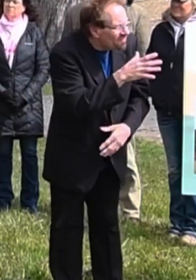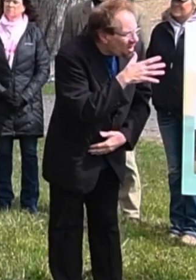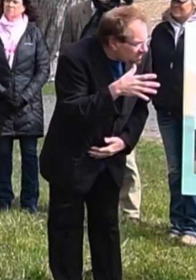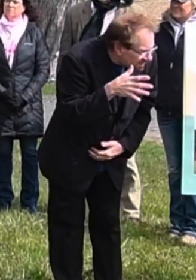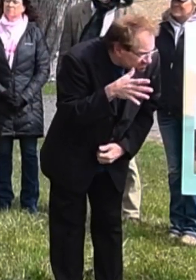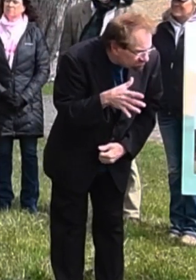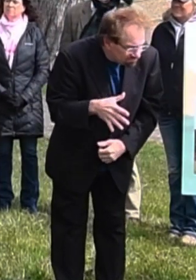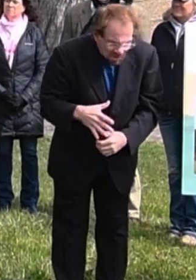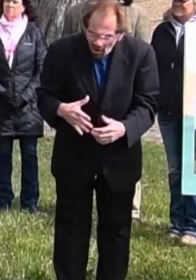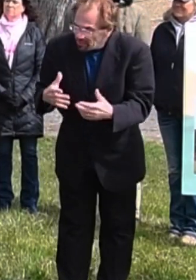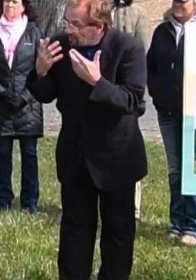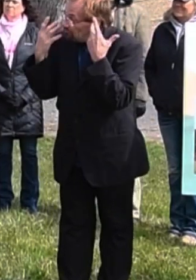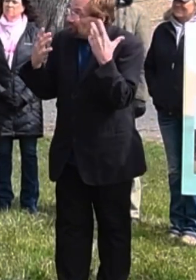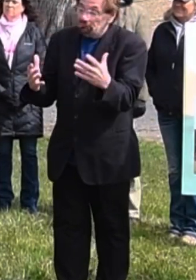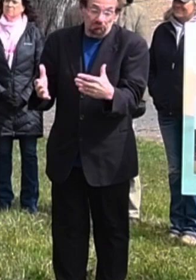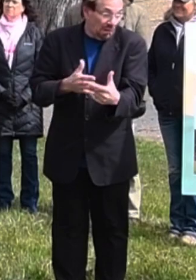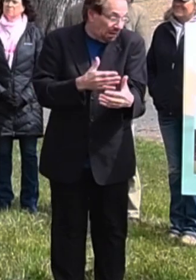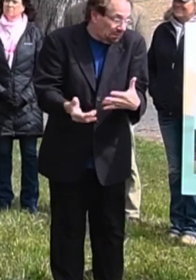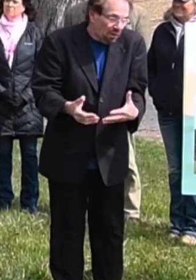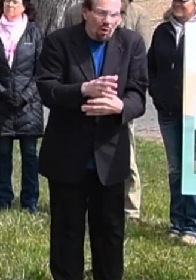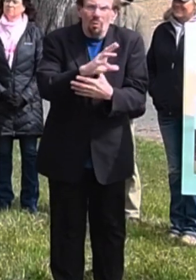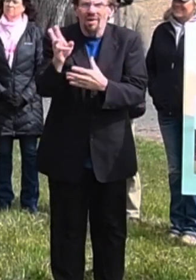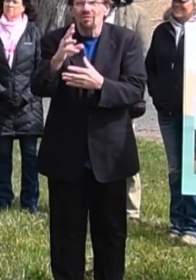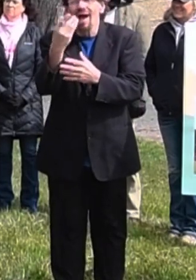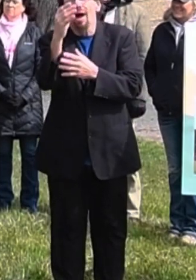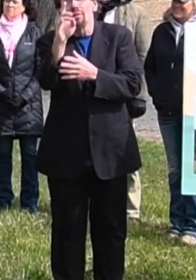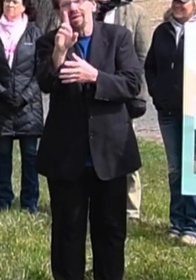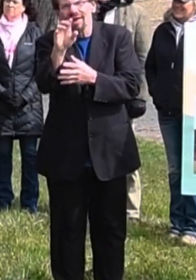just Western Howard County community stuff.